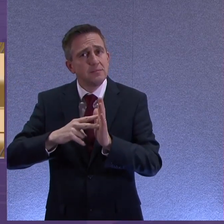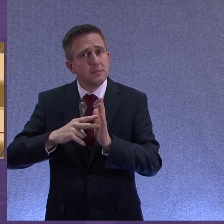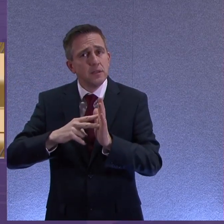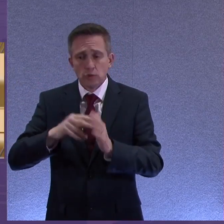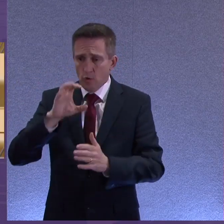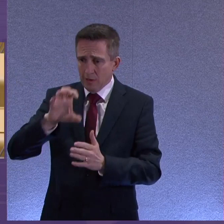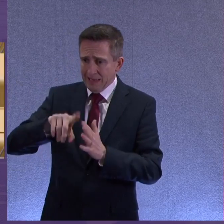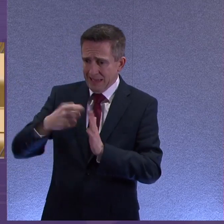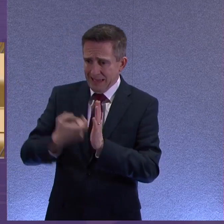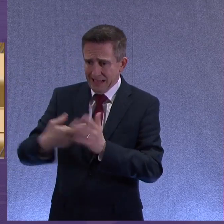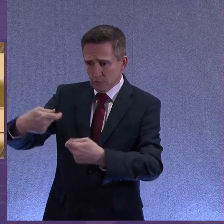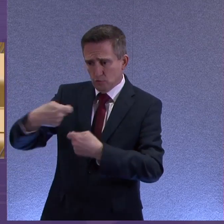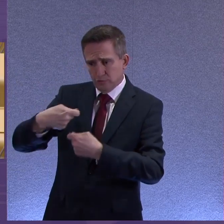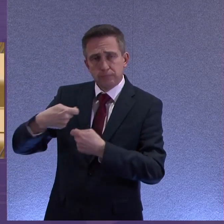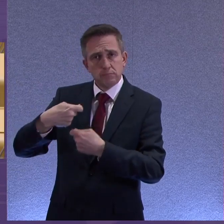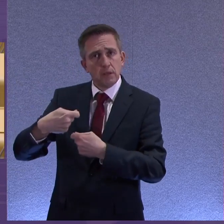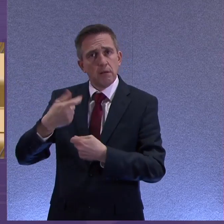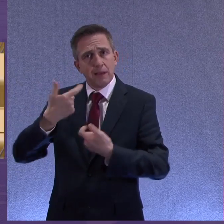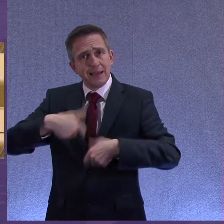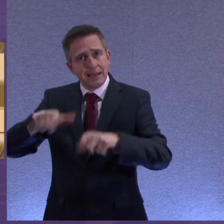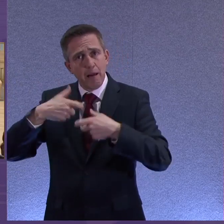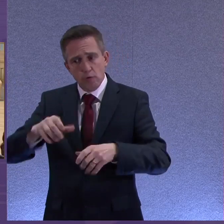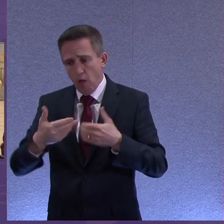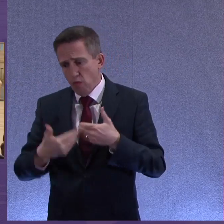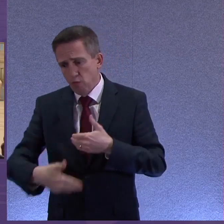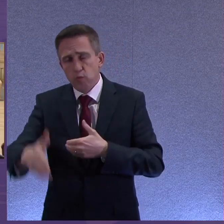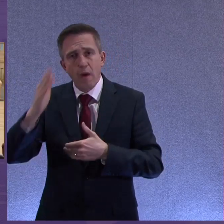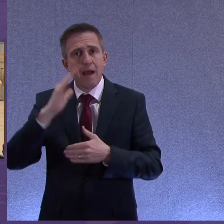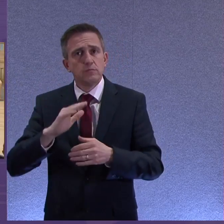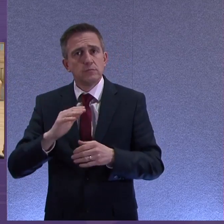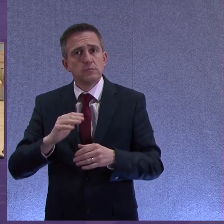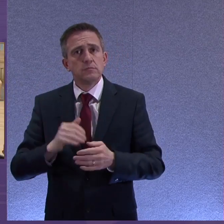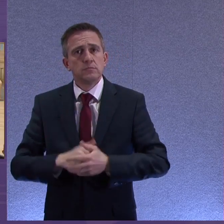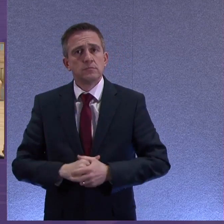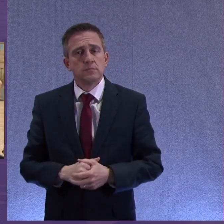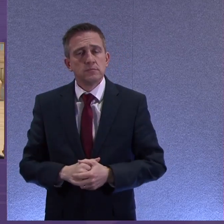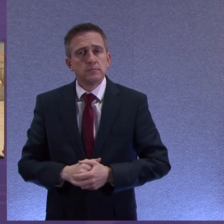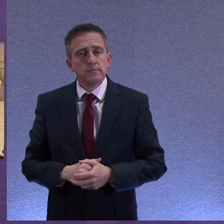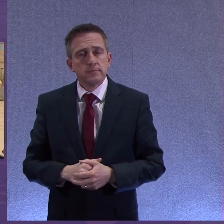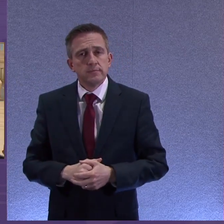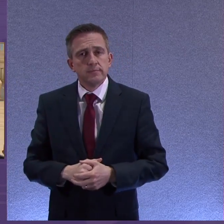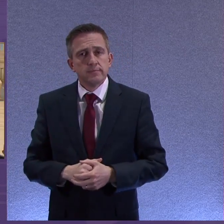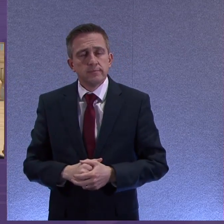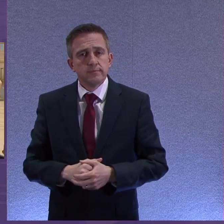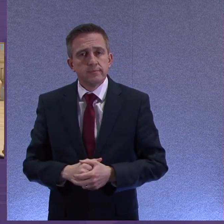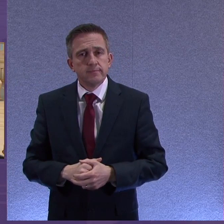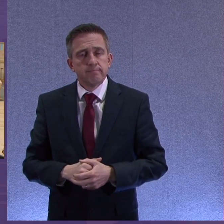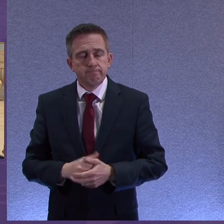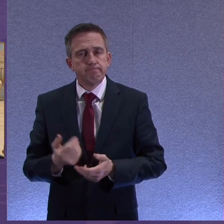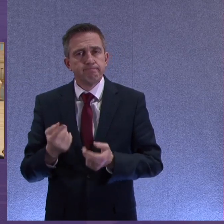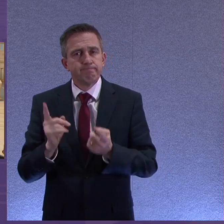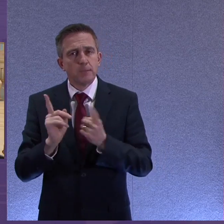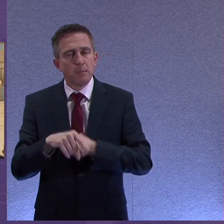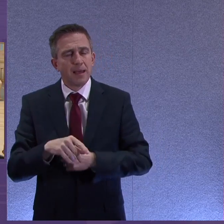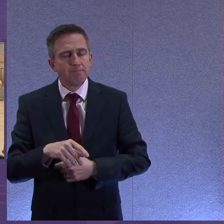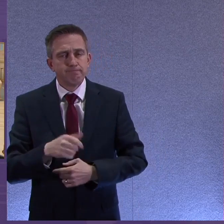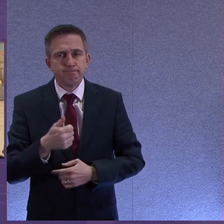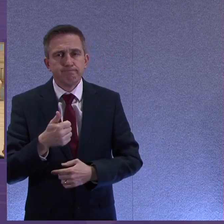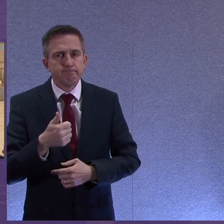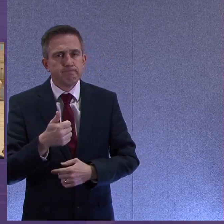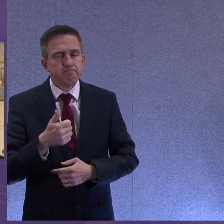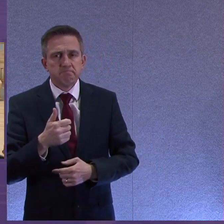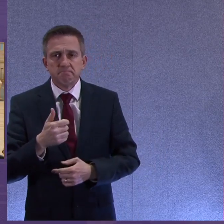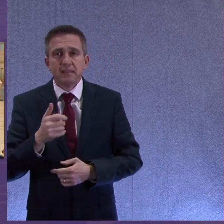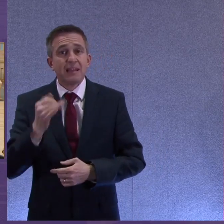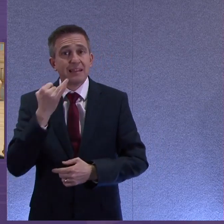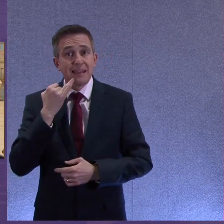cancer treatments through this public health emergency? Jean Freeman. So I'm happy to make every effort to update